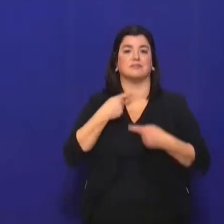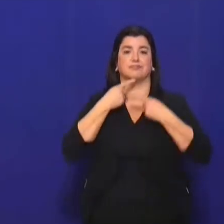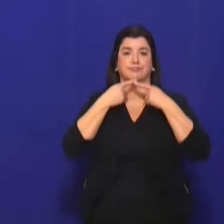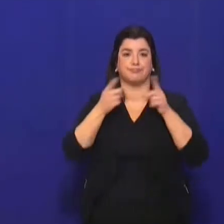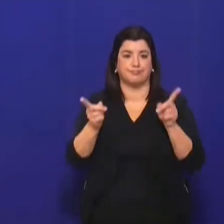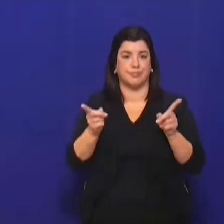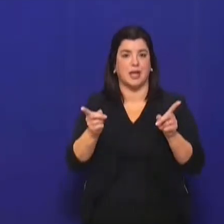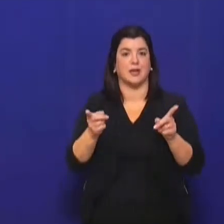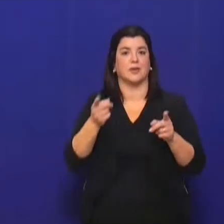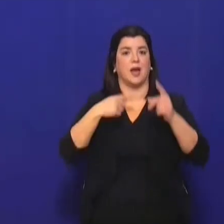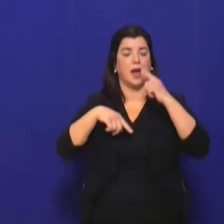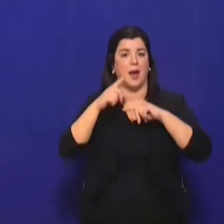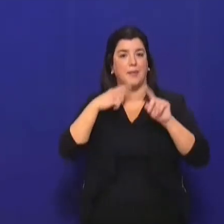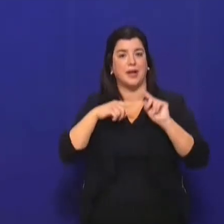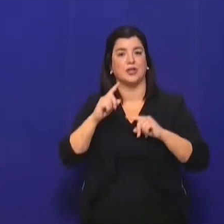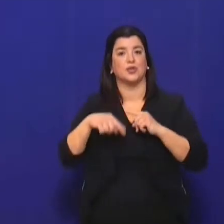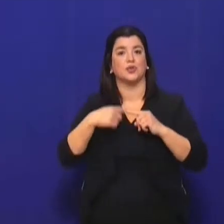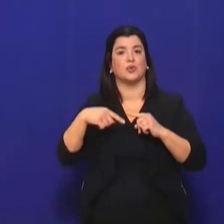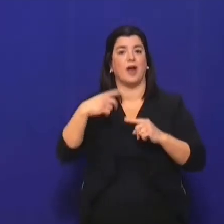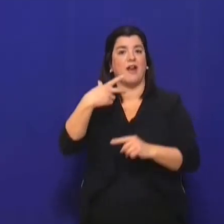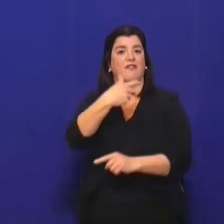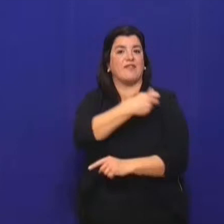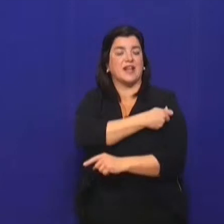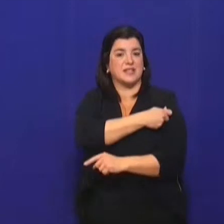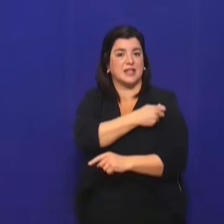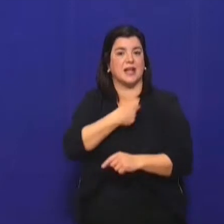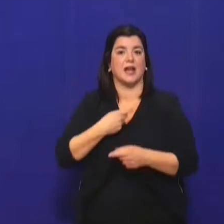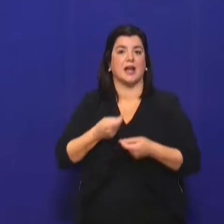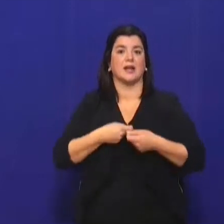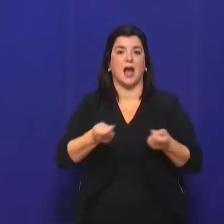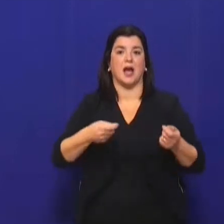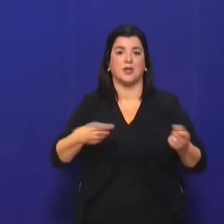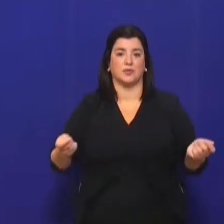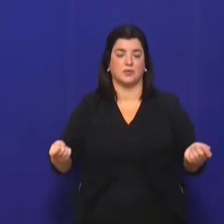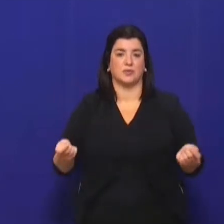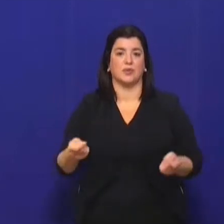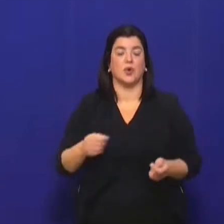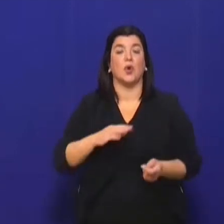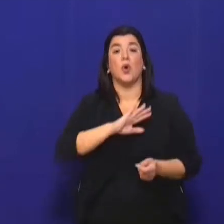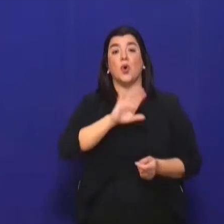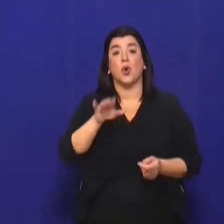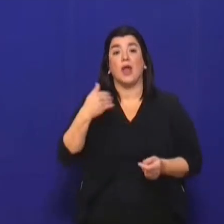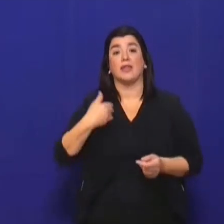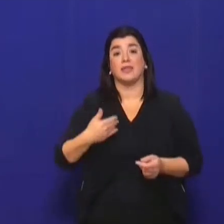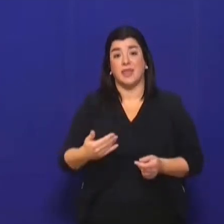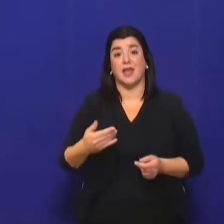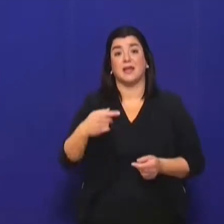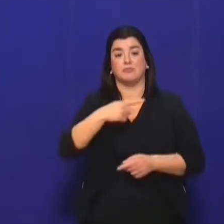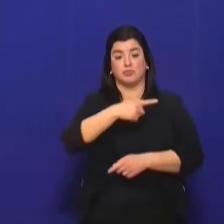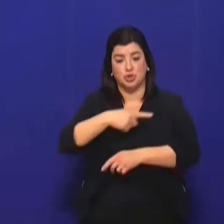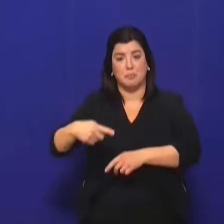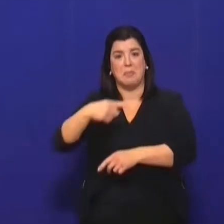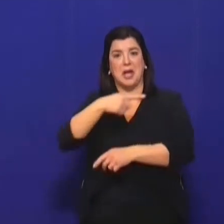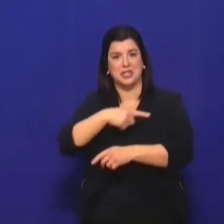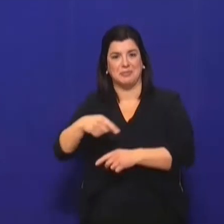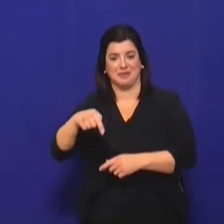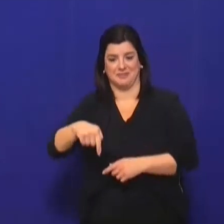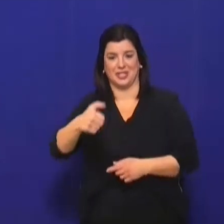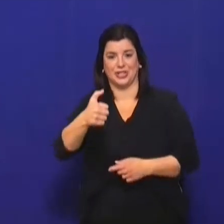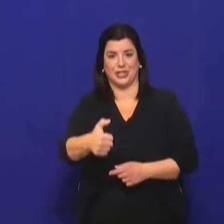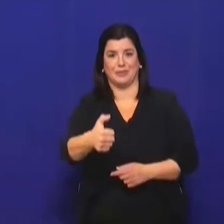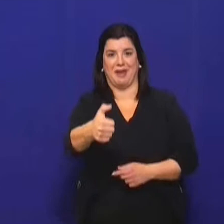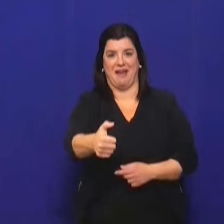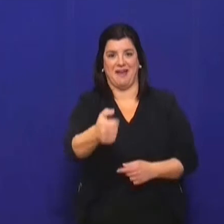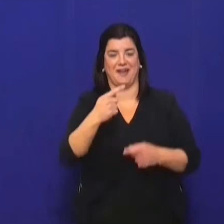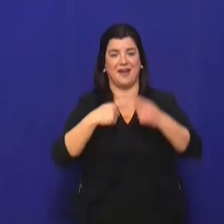ta' x'qed jiġri bid-dożi tal-vaccines li qegħdin nagħtu propju kull bulletin nkun nista' nagħtikom dawn id-dettalji, però